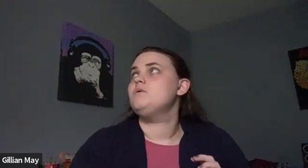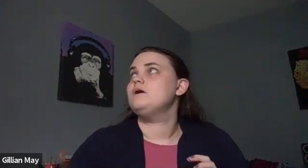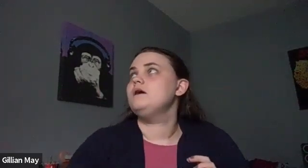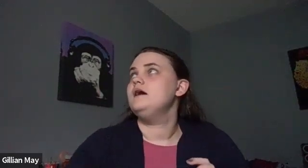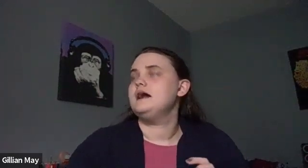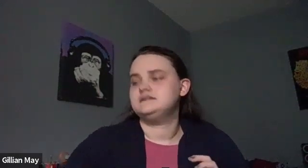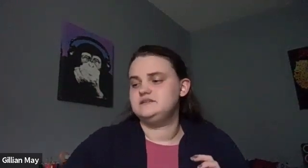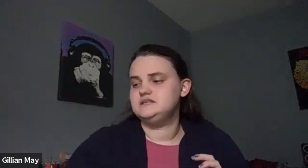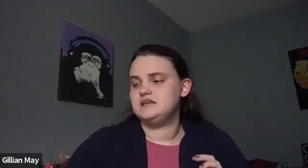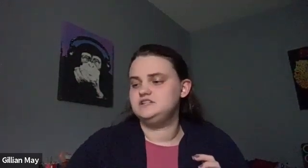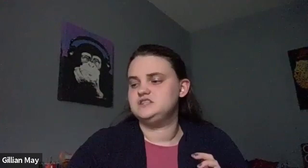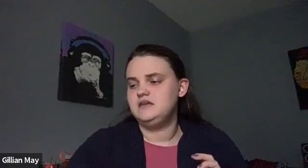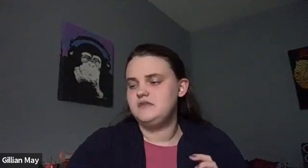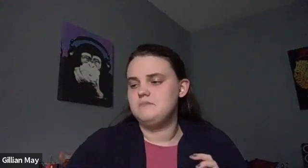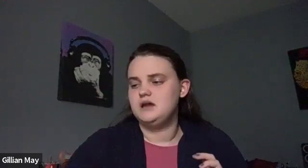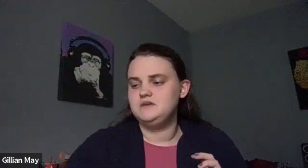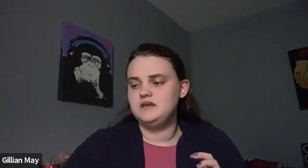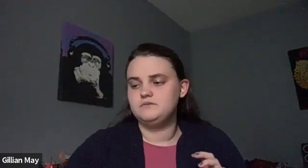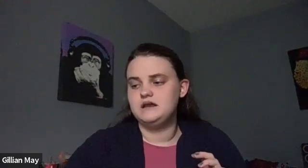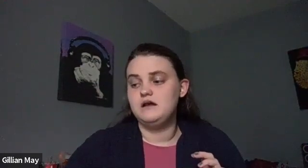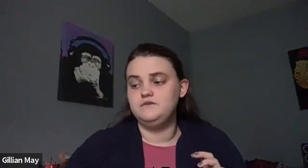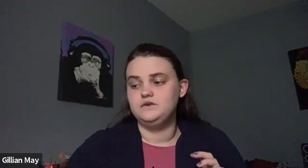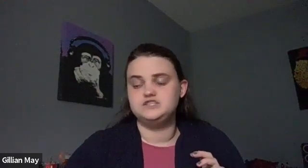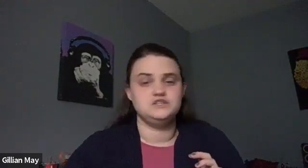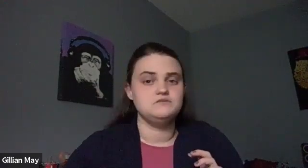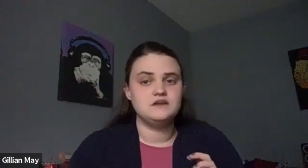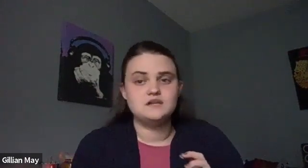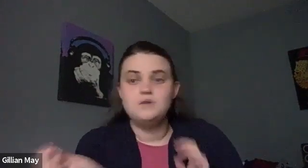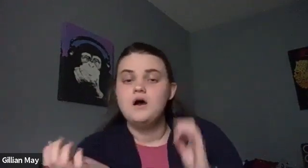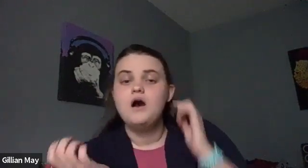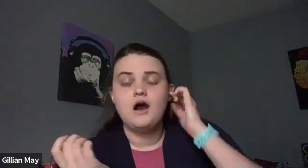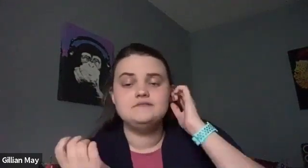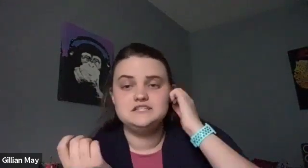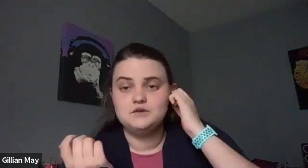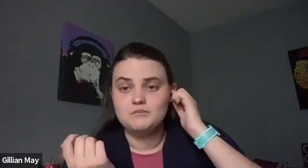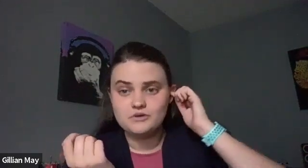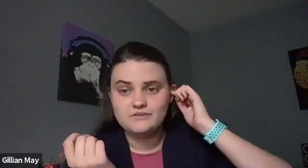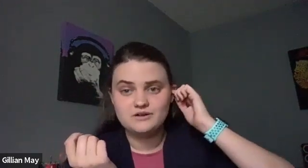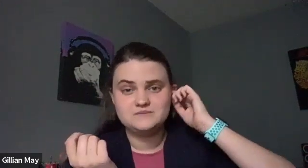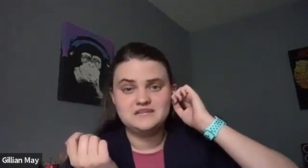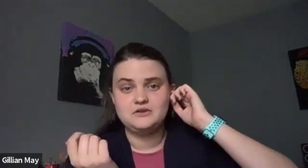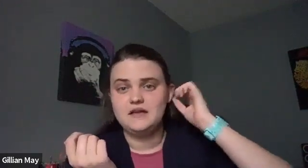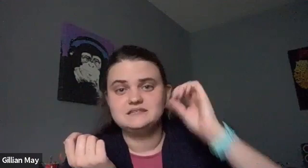more activities. I think that might be it for right now. If you guys do think of some, obviously you are more than welcome to either like send